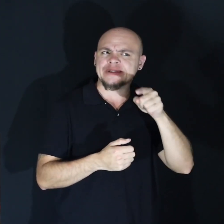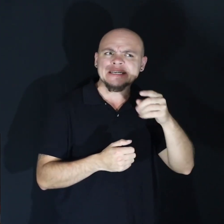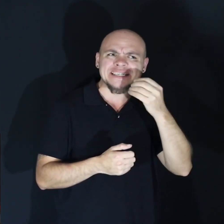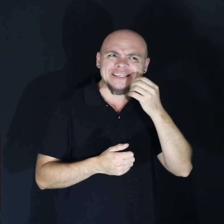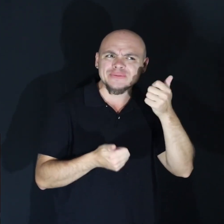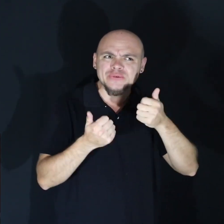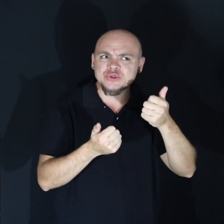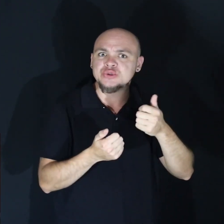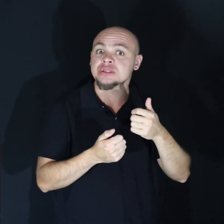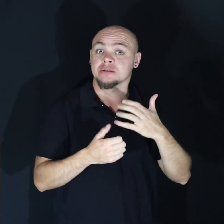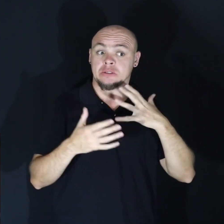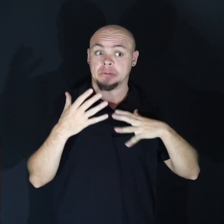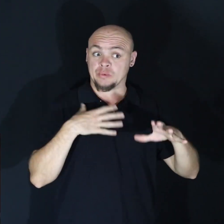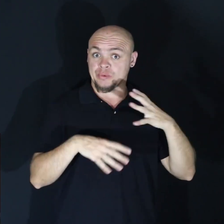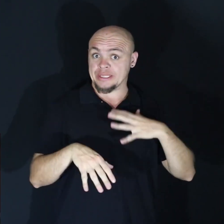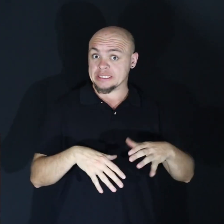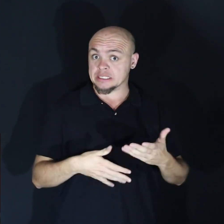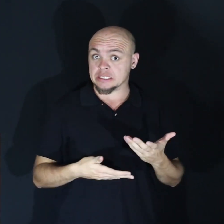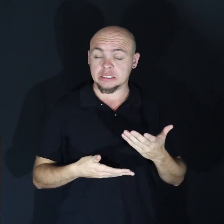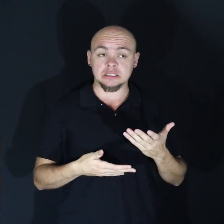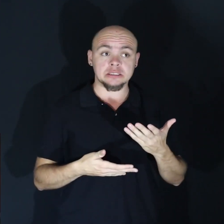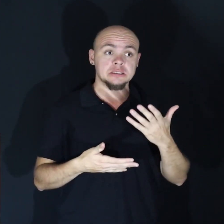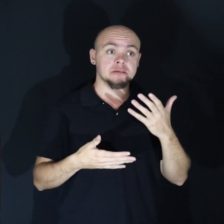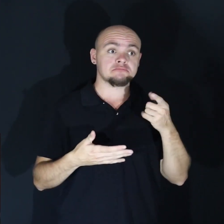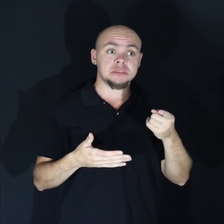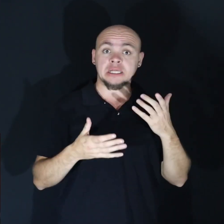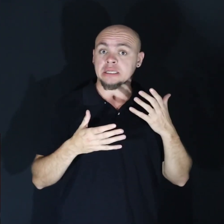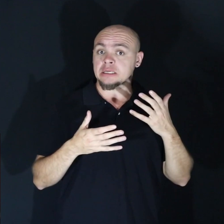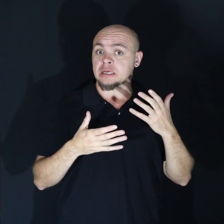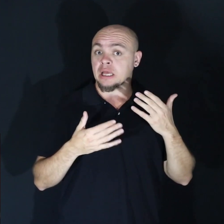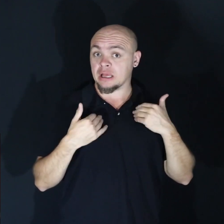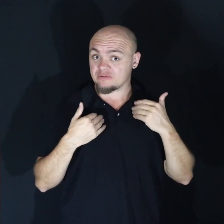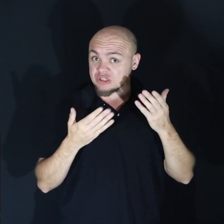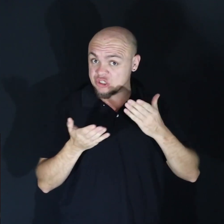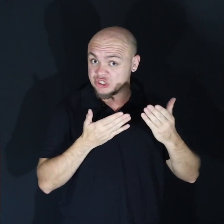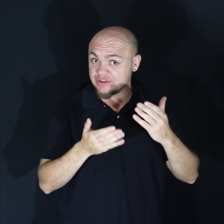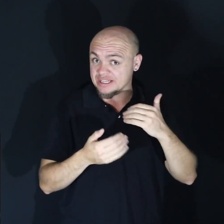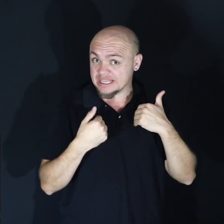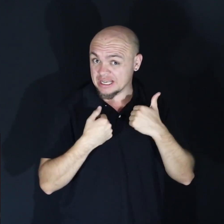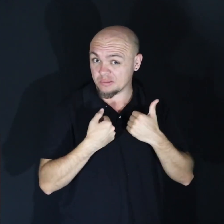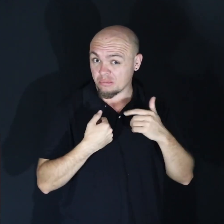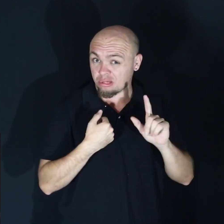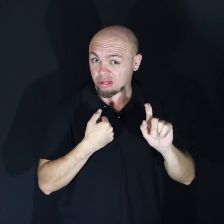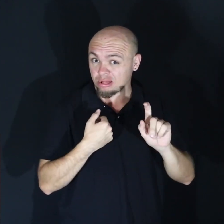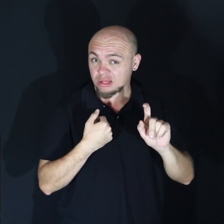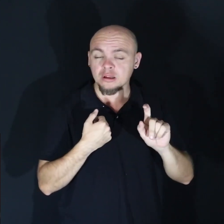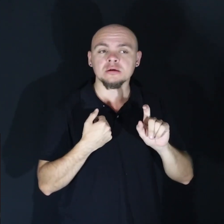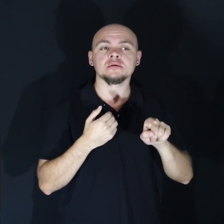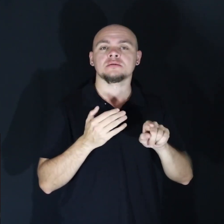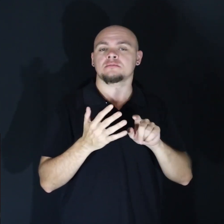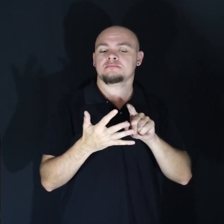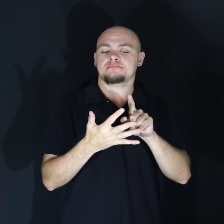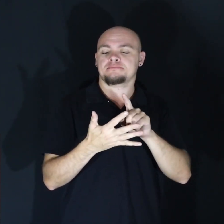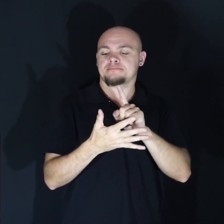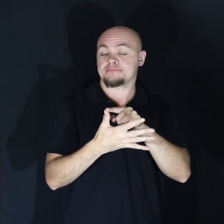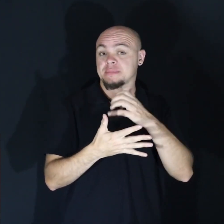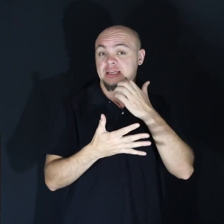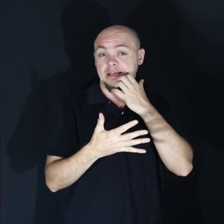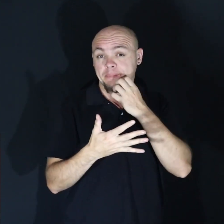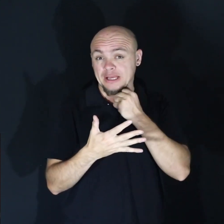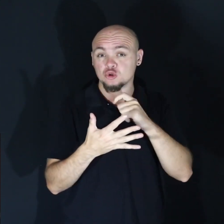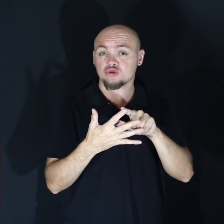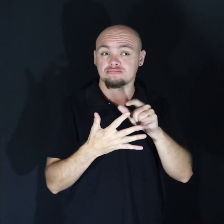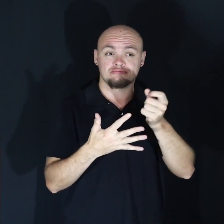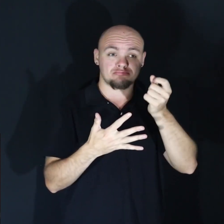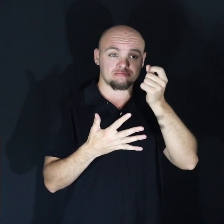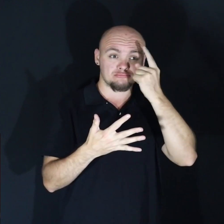Do they need clothing? Do they have service animals? So now you've developed your compassion and your